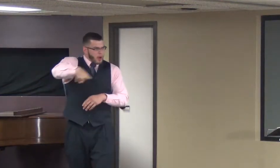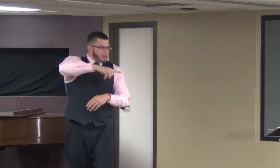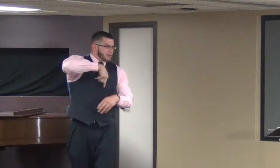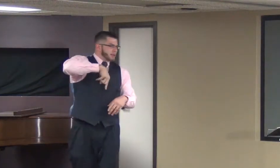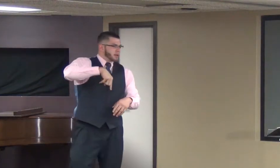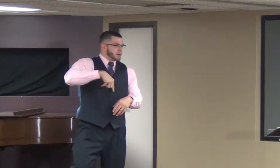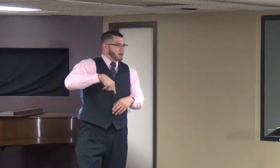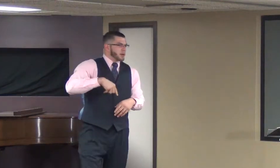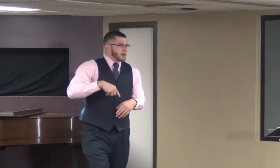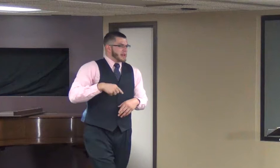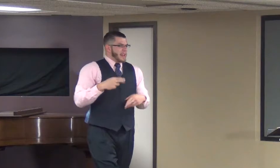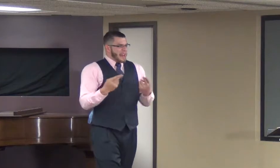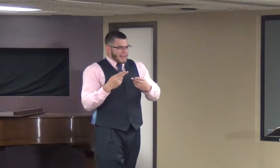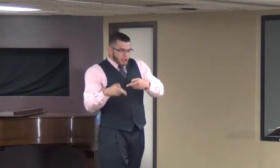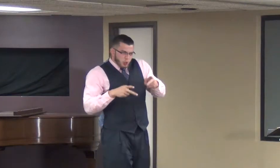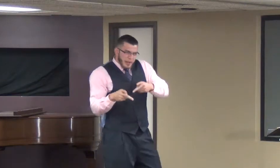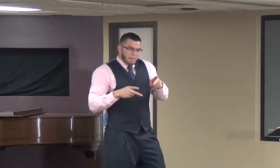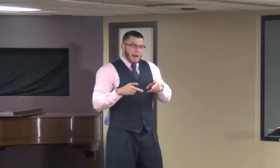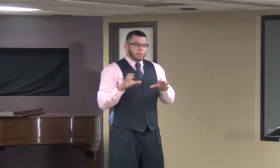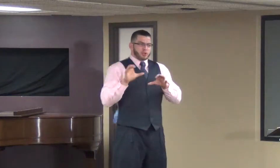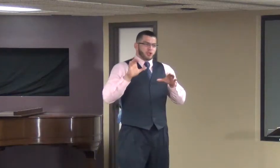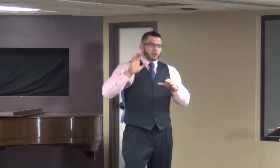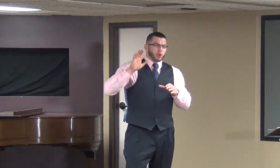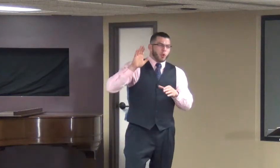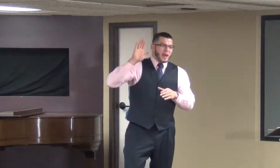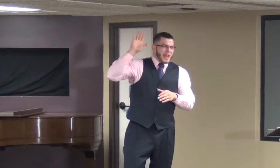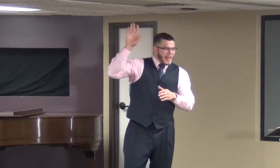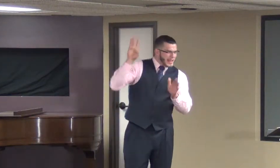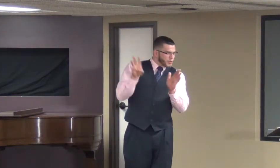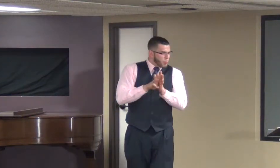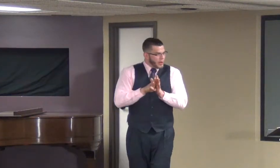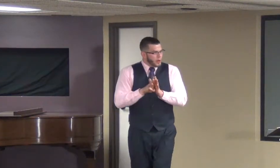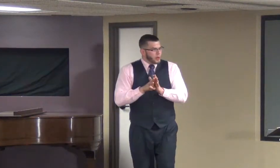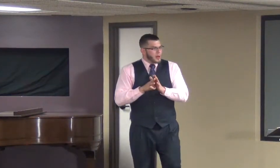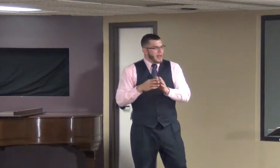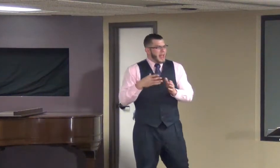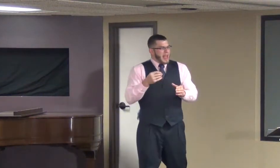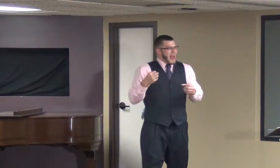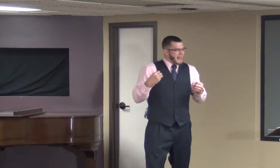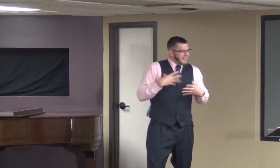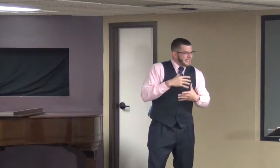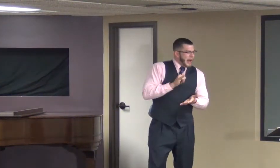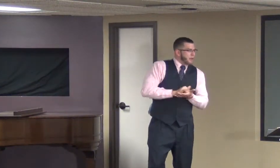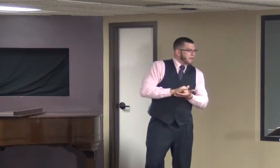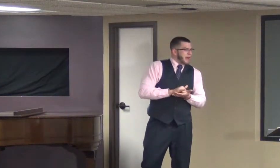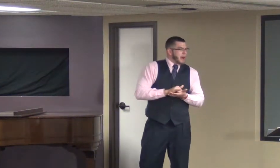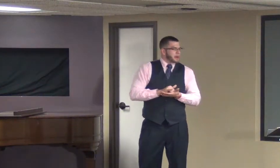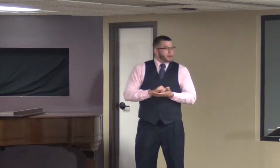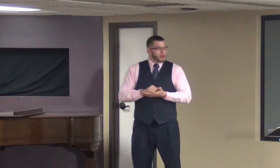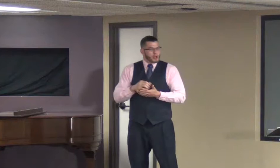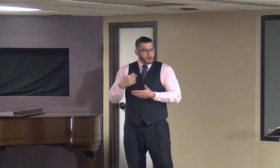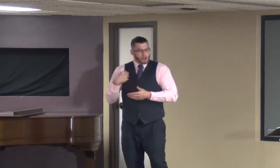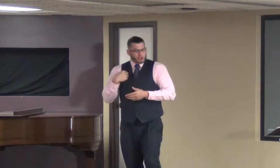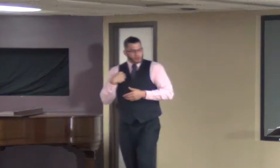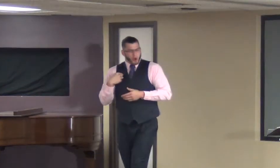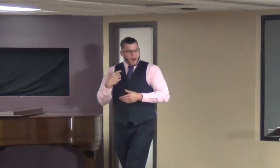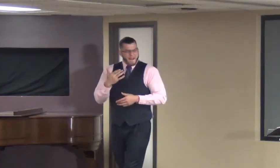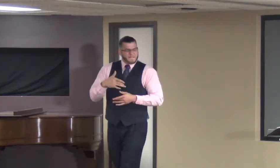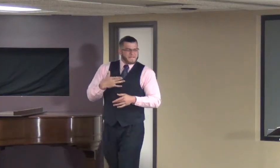us. He's using people to do his will. And he's scared of that. So